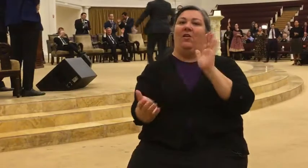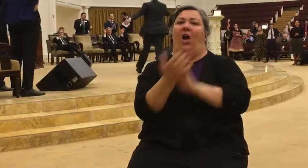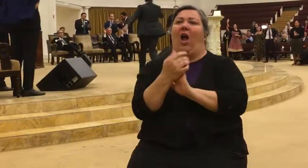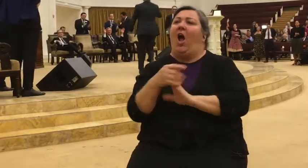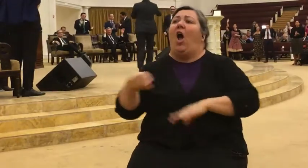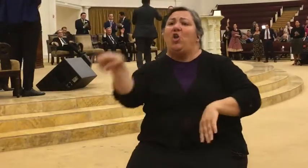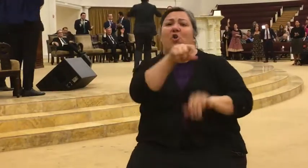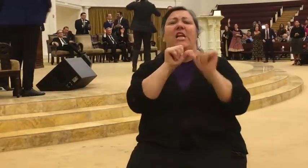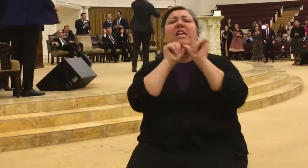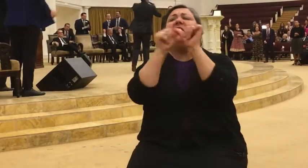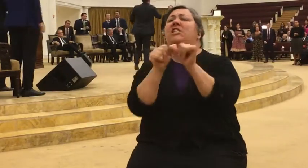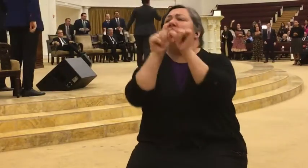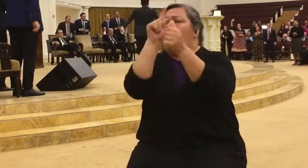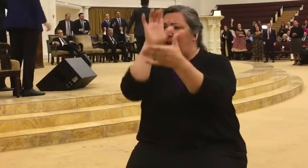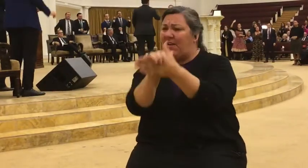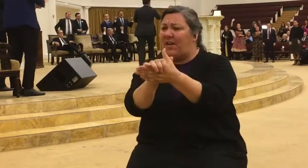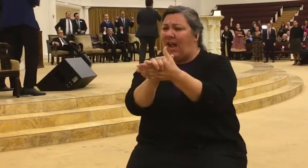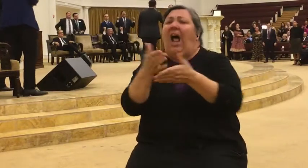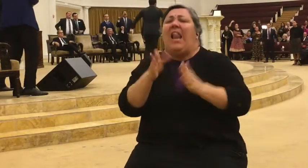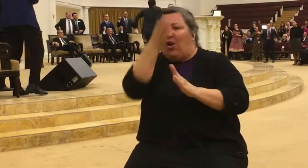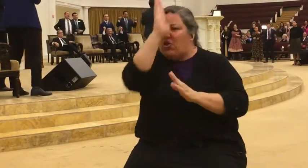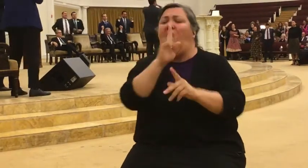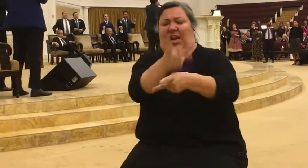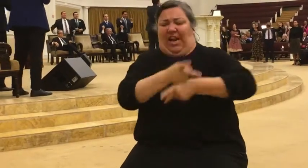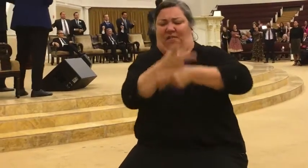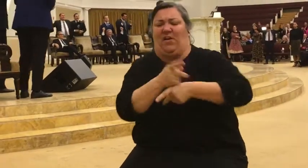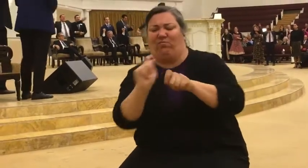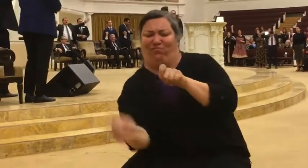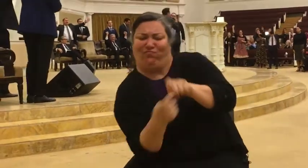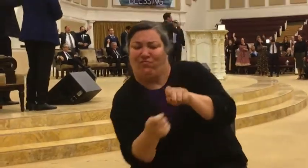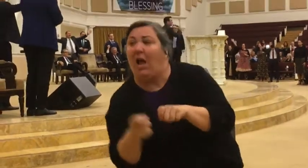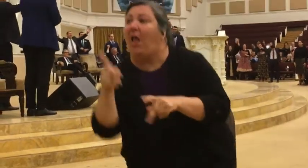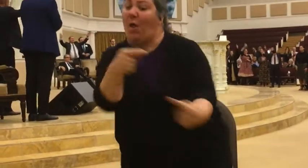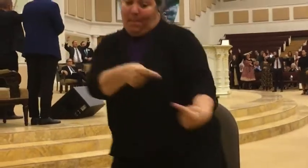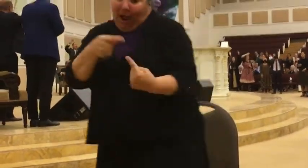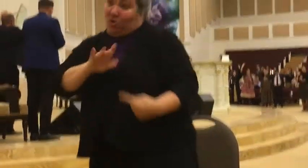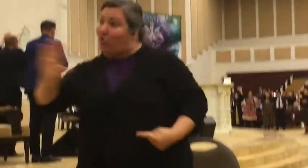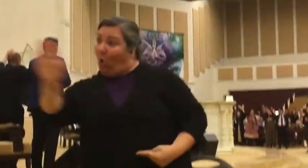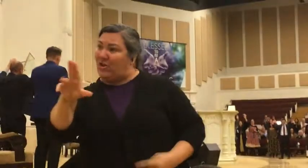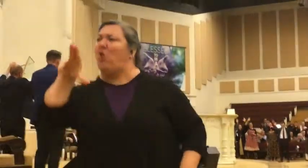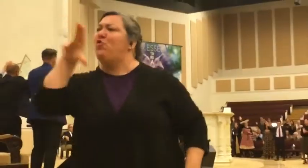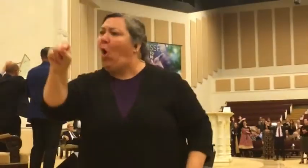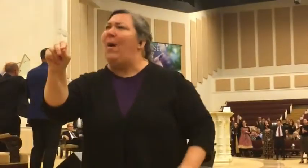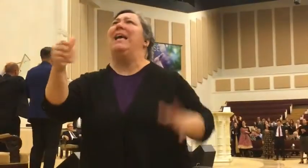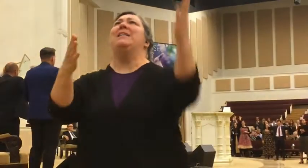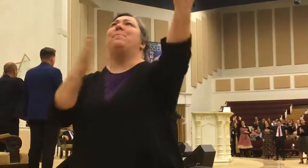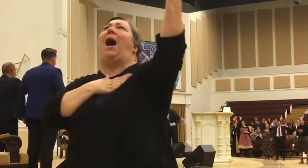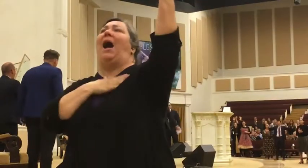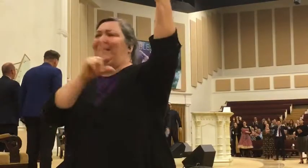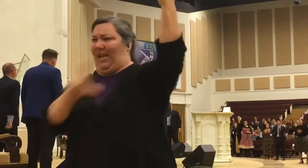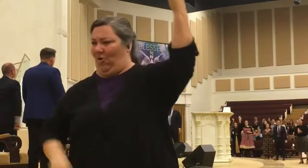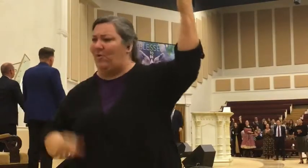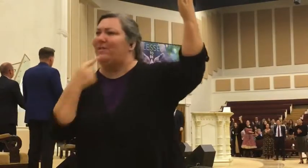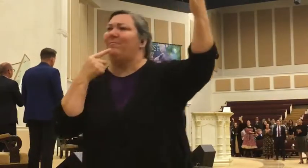You just keep believing and let God vindicate you. The battle is not yours, but it's mine, saith the Lord.